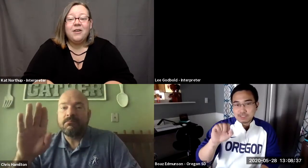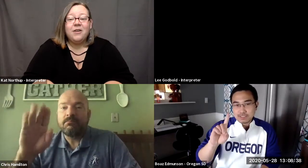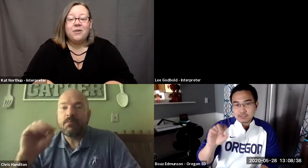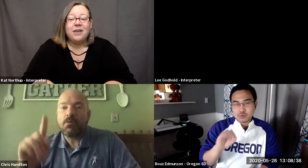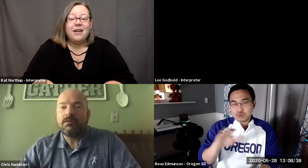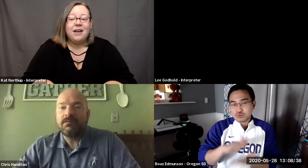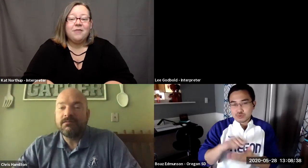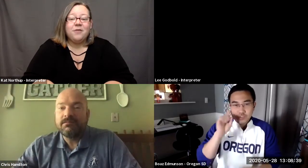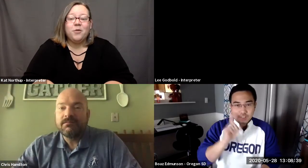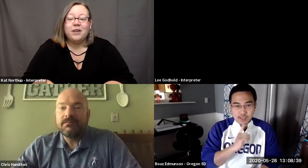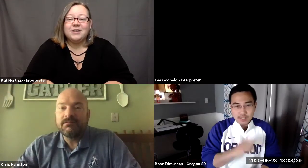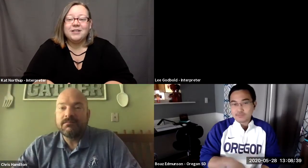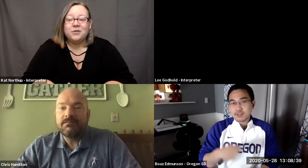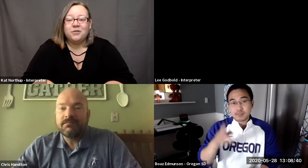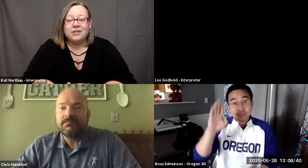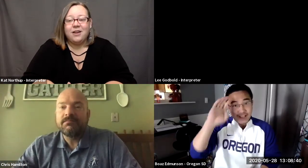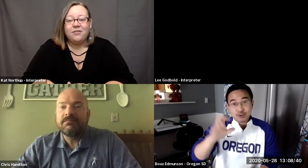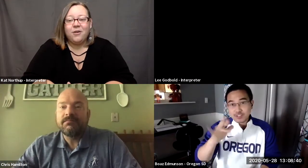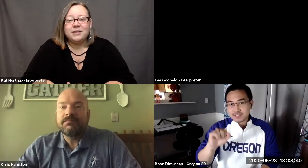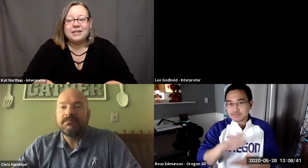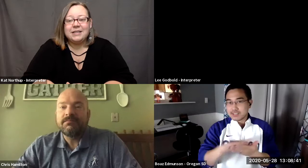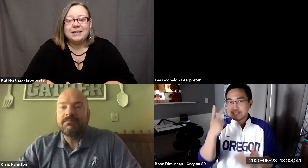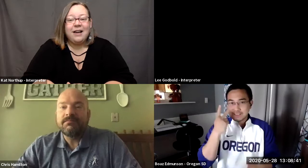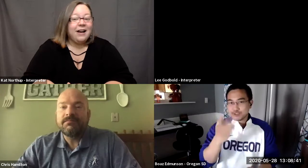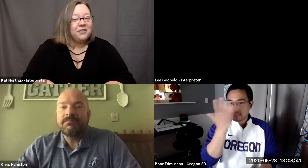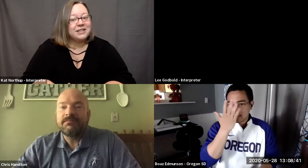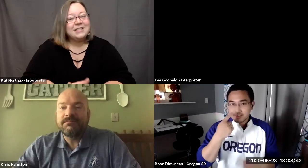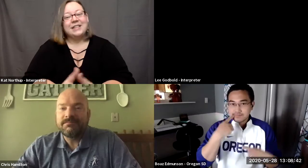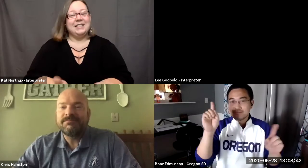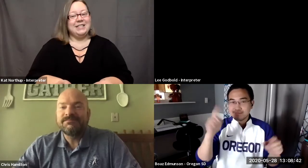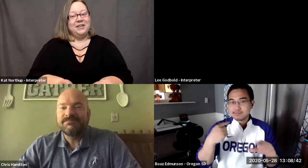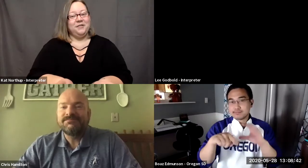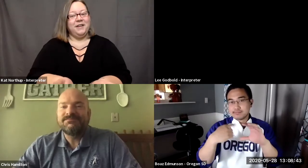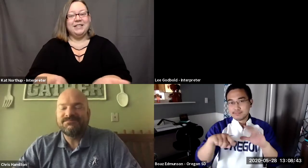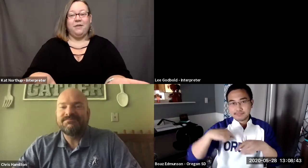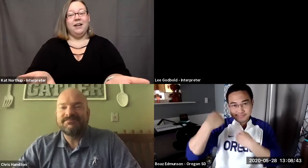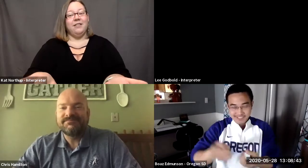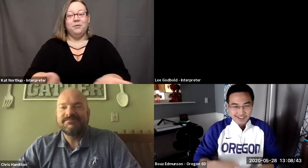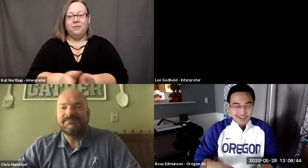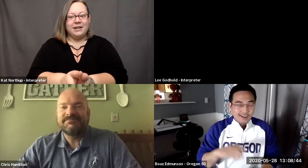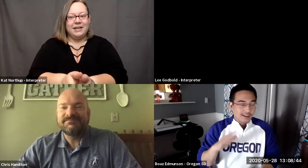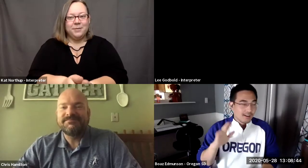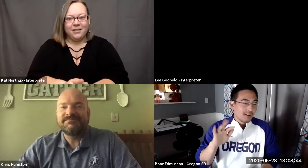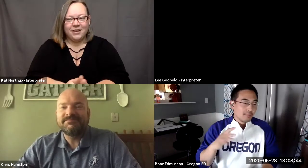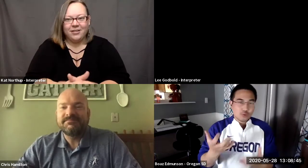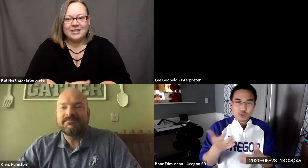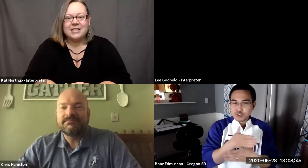Hello, yeah, I'm from Oregon School for the Deaf, OSD. Hi, Chris, nice to see your face, finally. We've been emailing all this